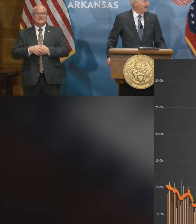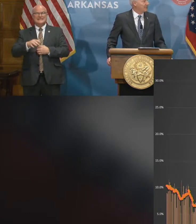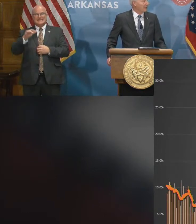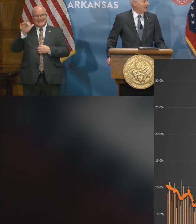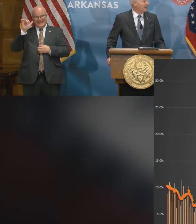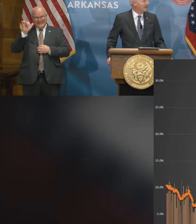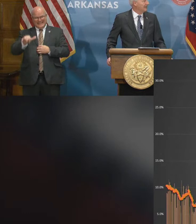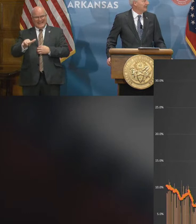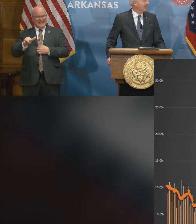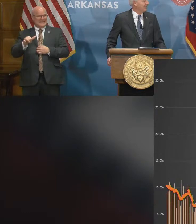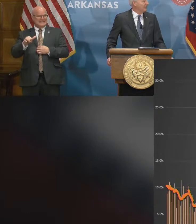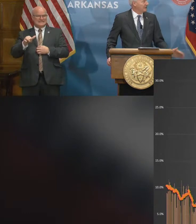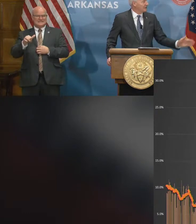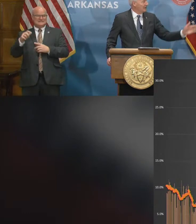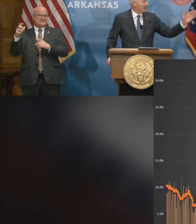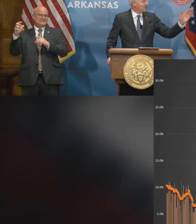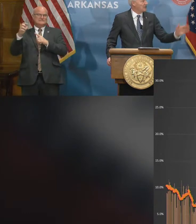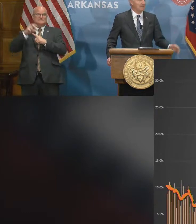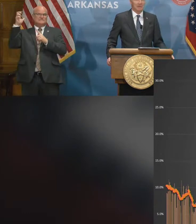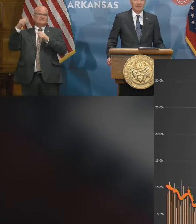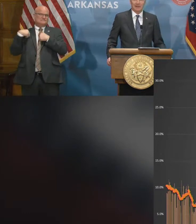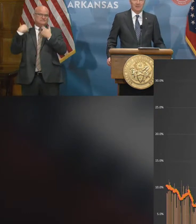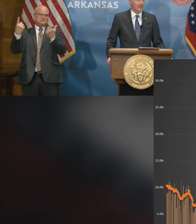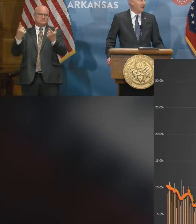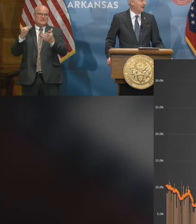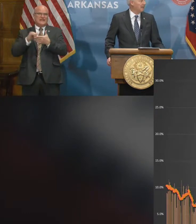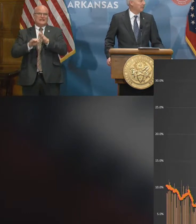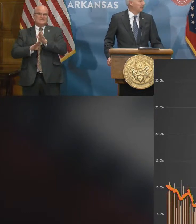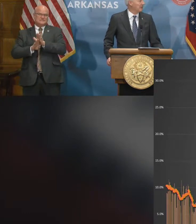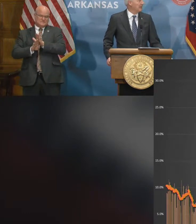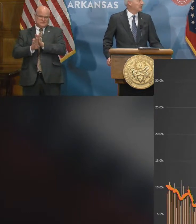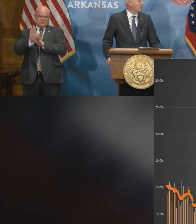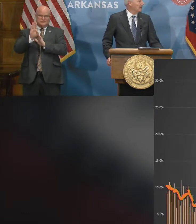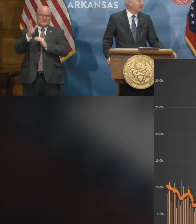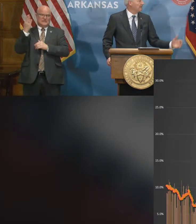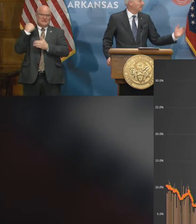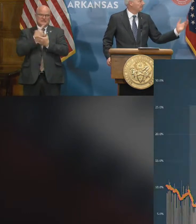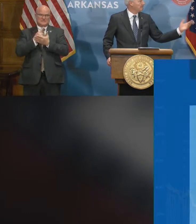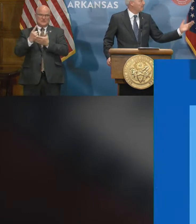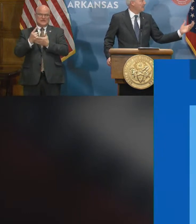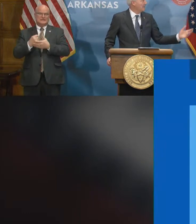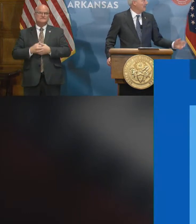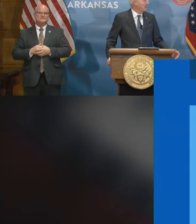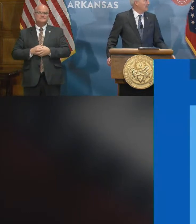That is a record, and you can see how steeply that has climbed over the last week.